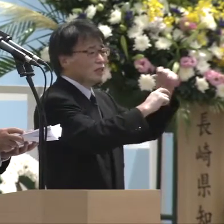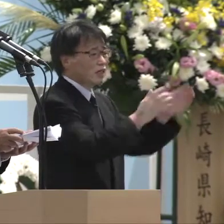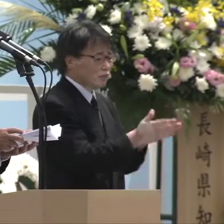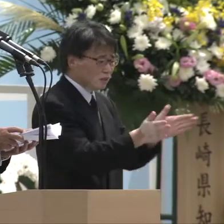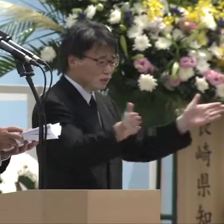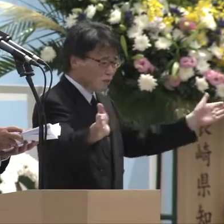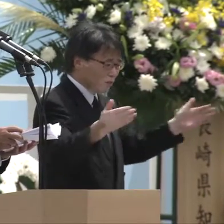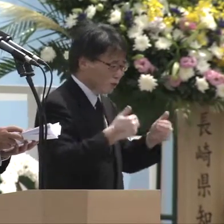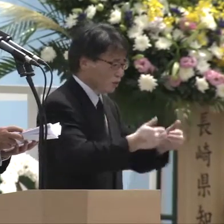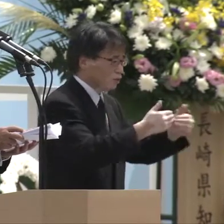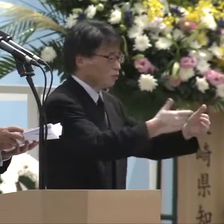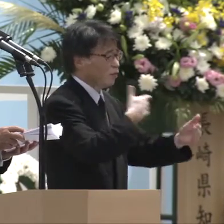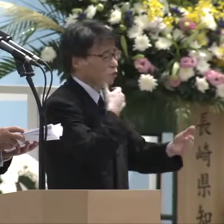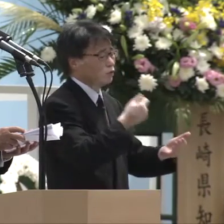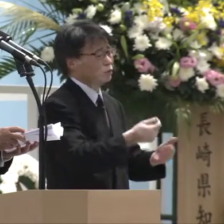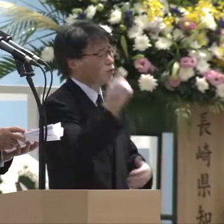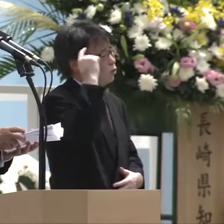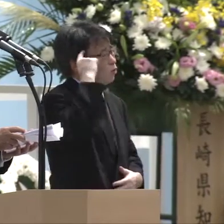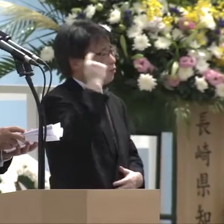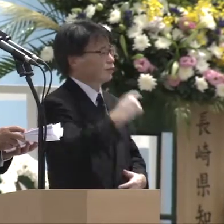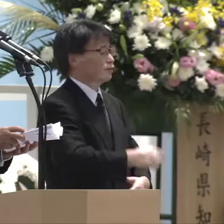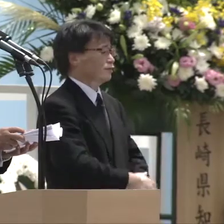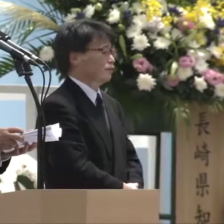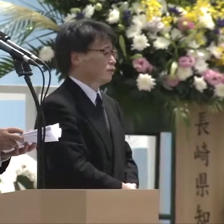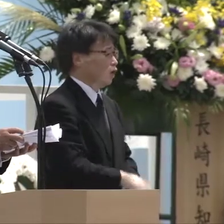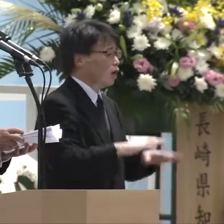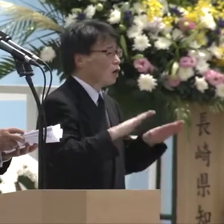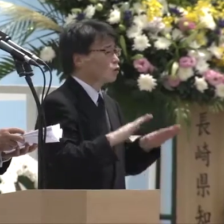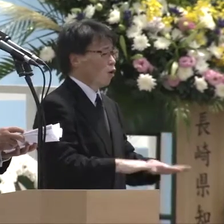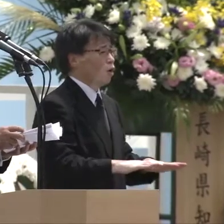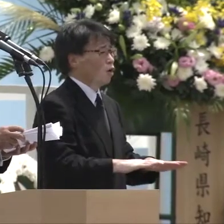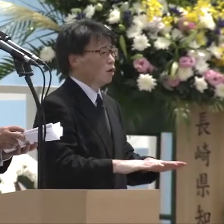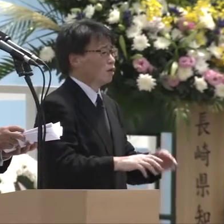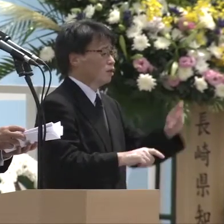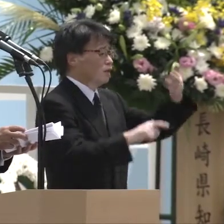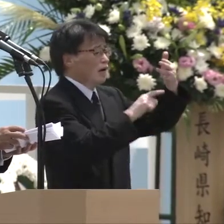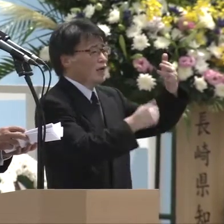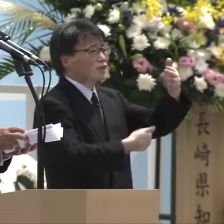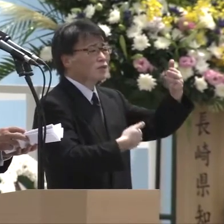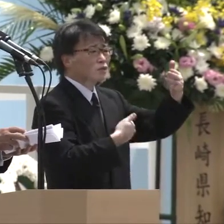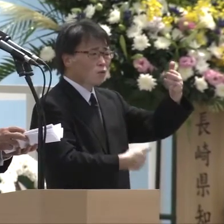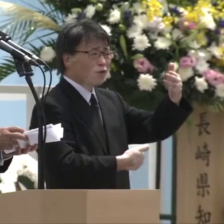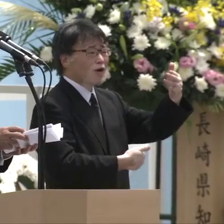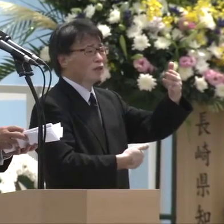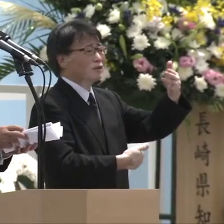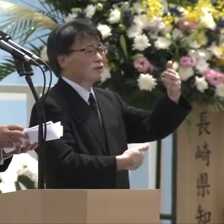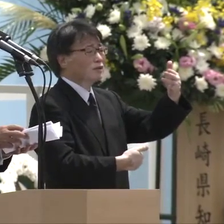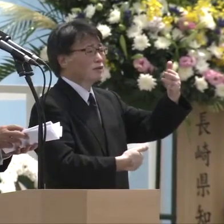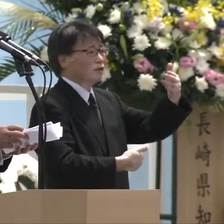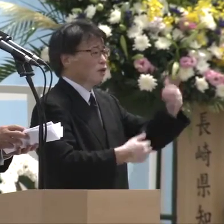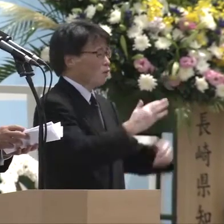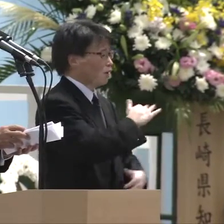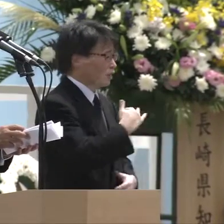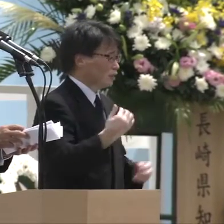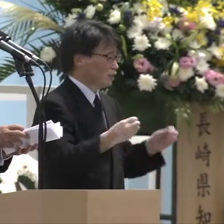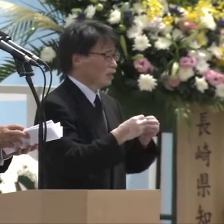offering more support for those experienced the bombing from the viewpoint of extending more relief.